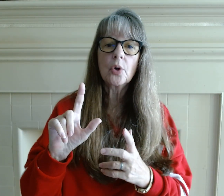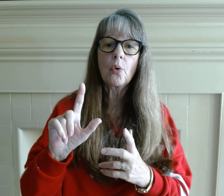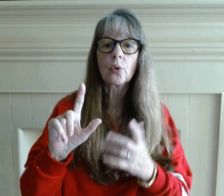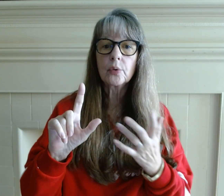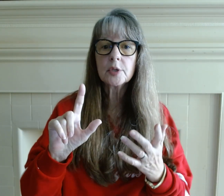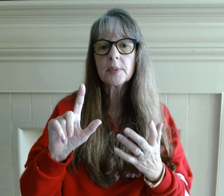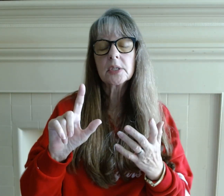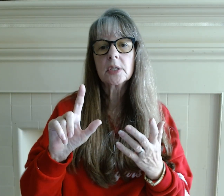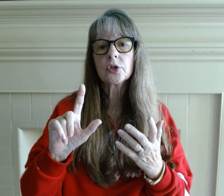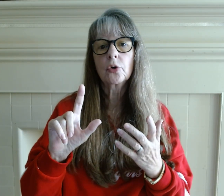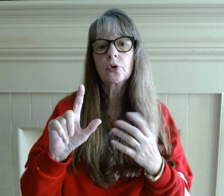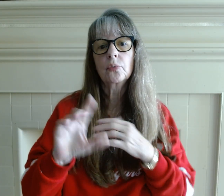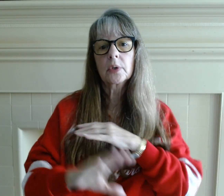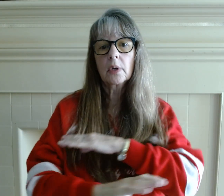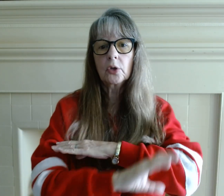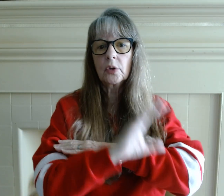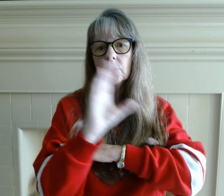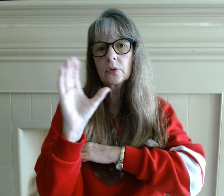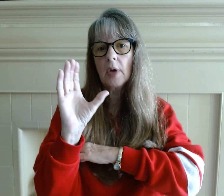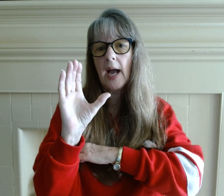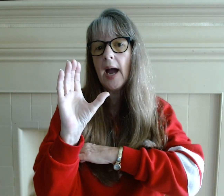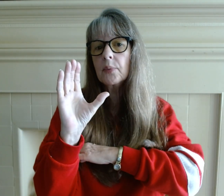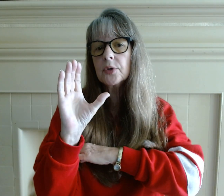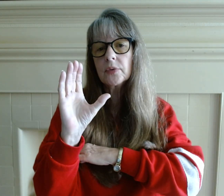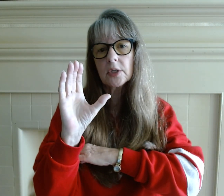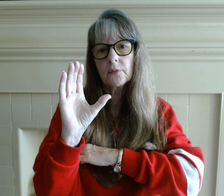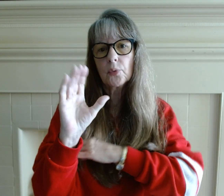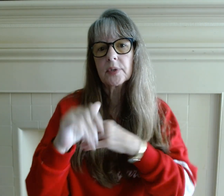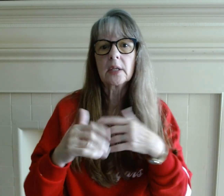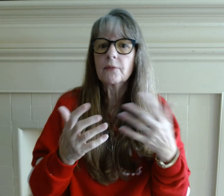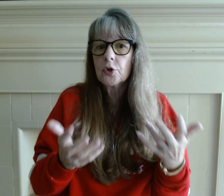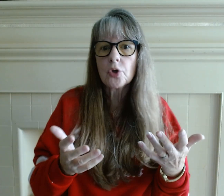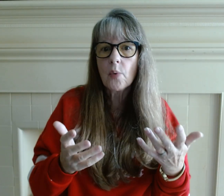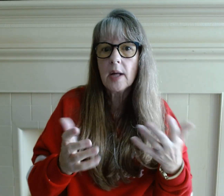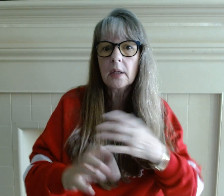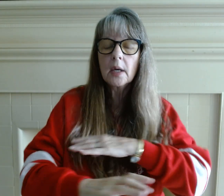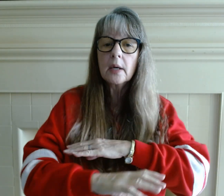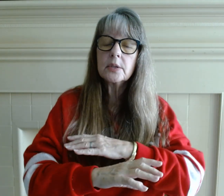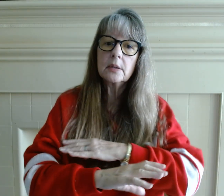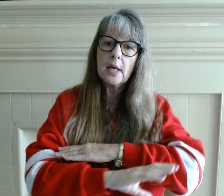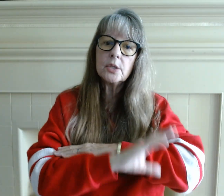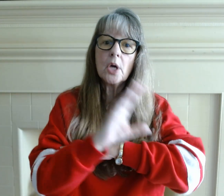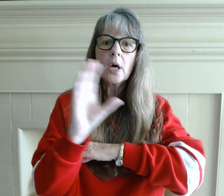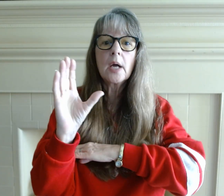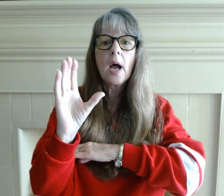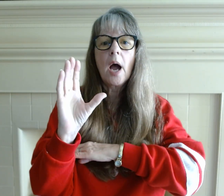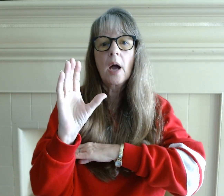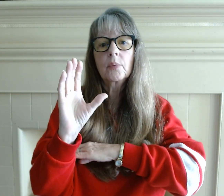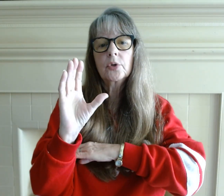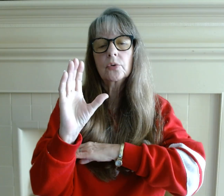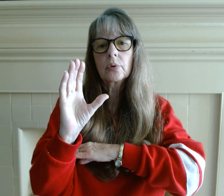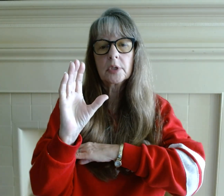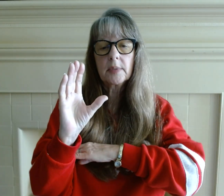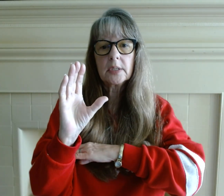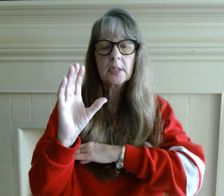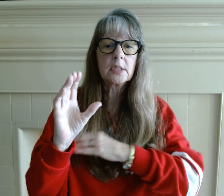or Christmas, and so you could do. I would do this if you were saying the first Noel, that song. I would do Christmas instead